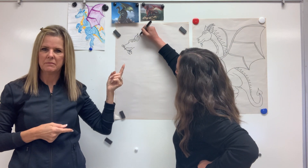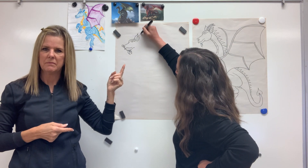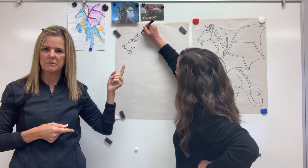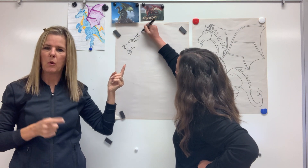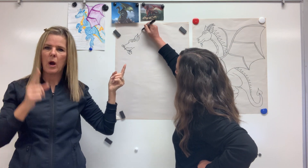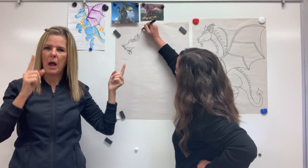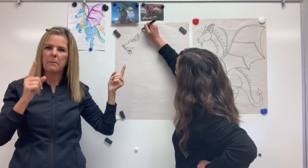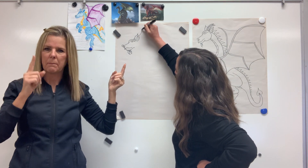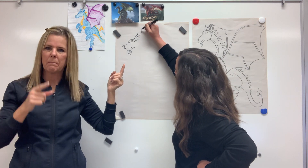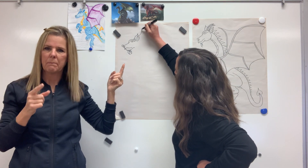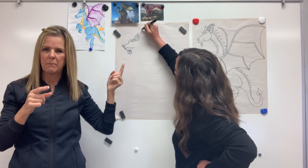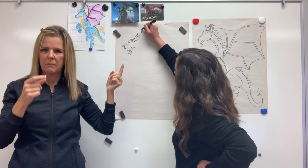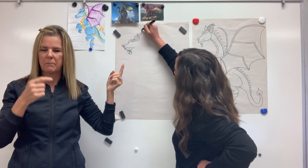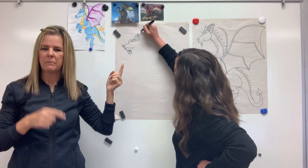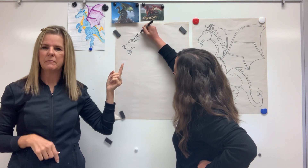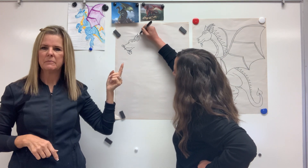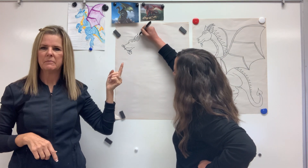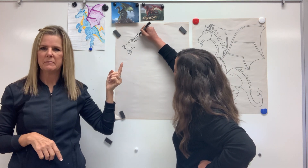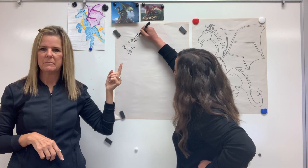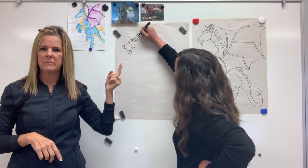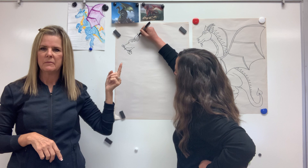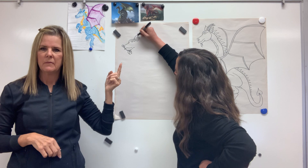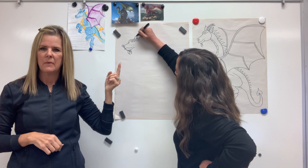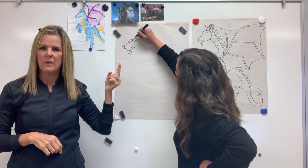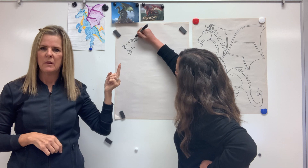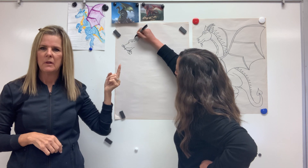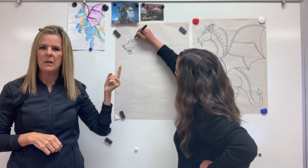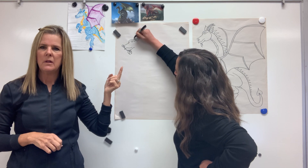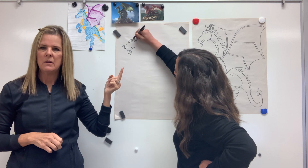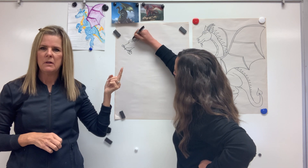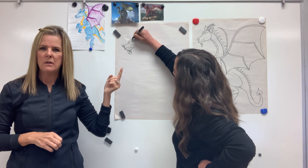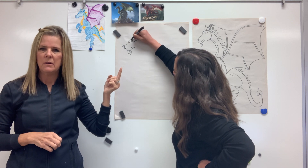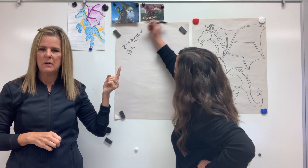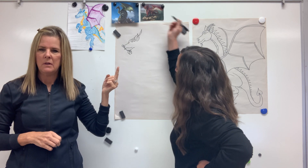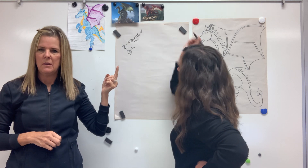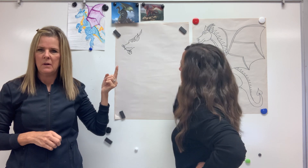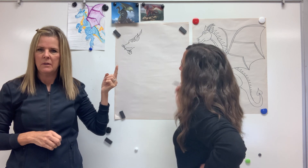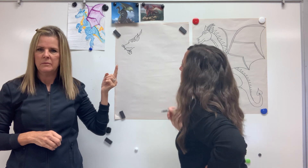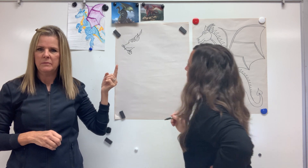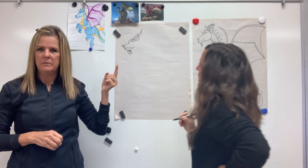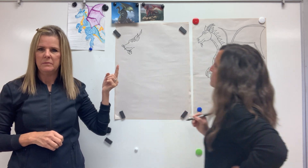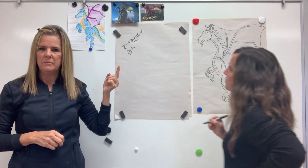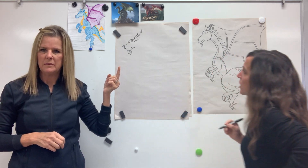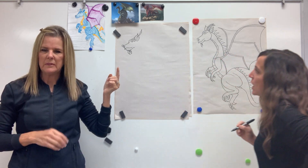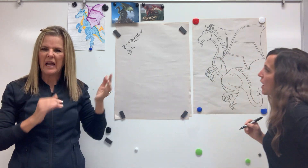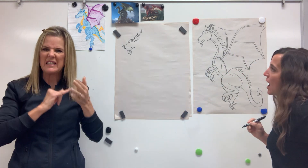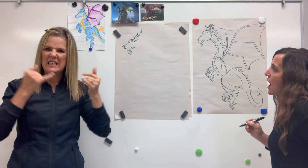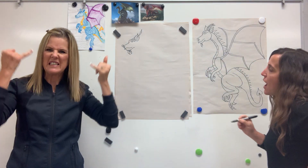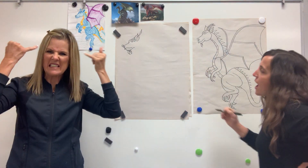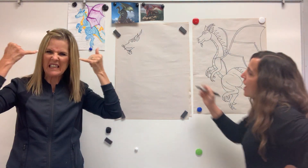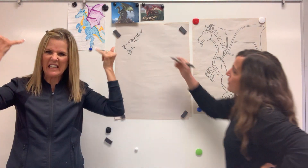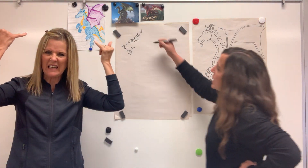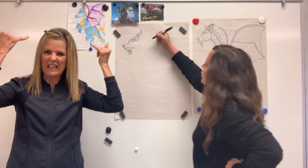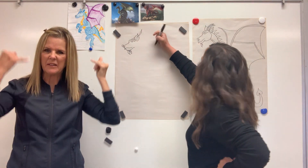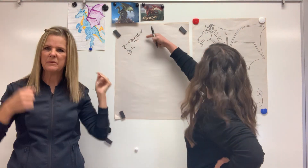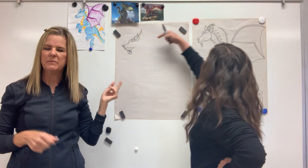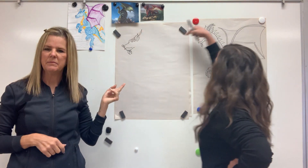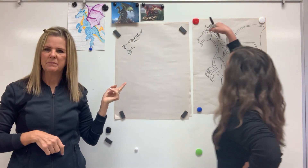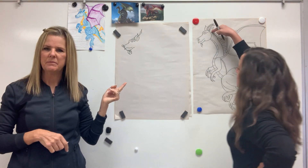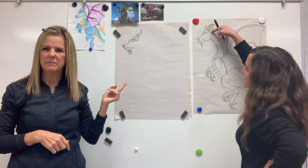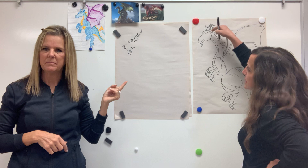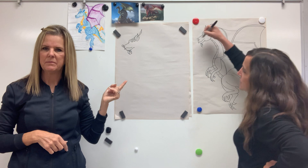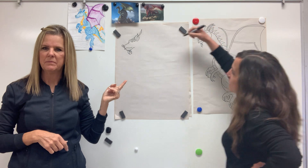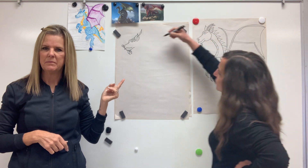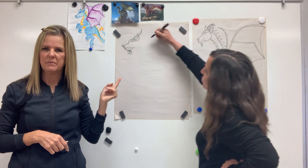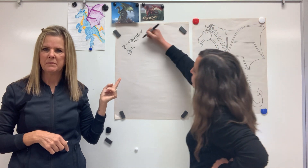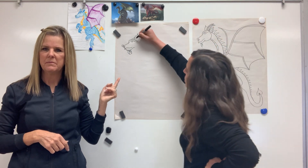them more up and back like this. And just double it, nice and skinny. And then you could even